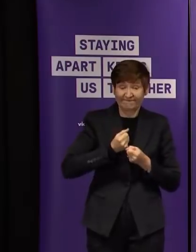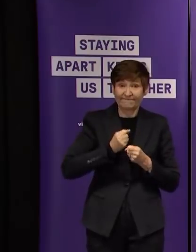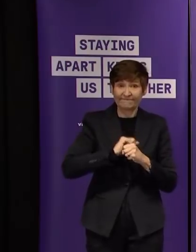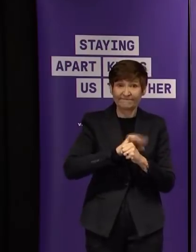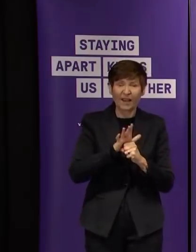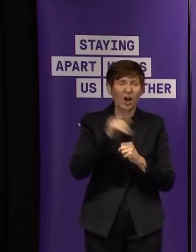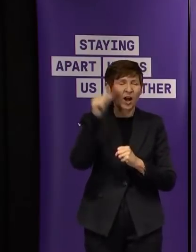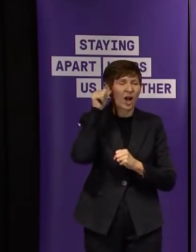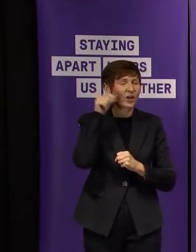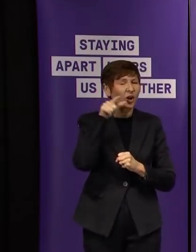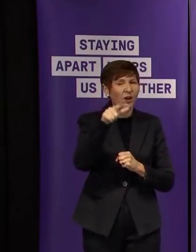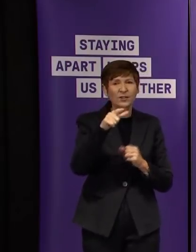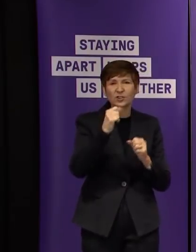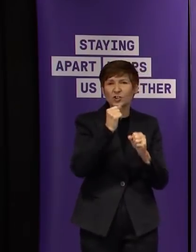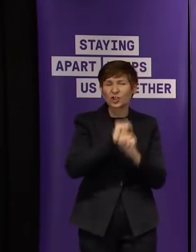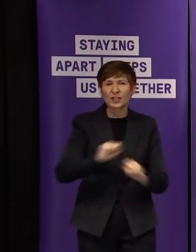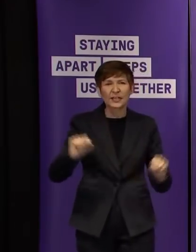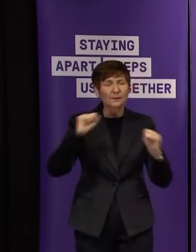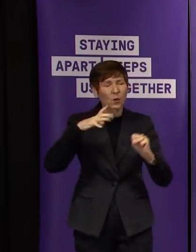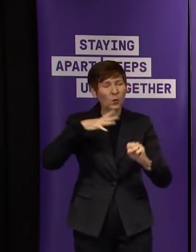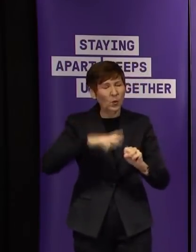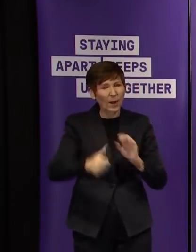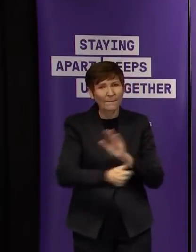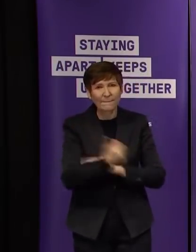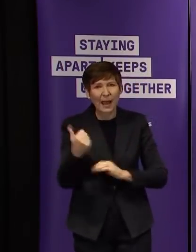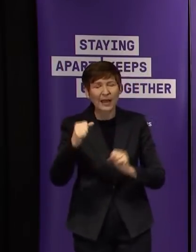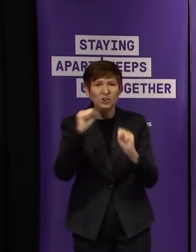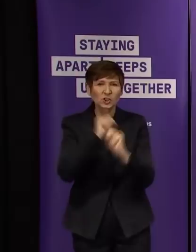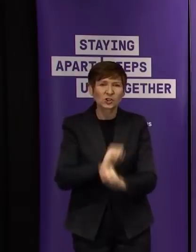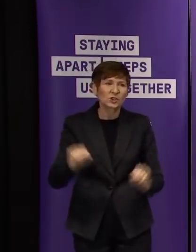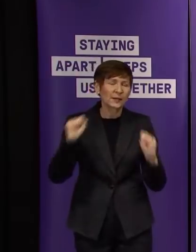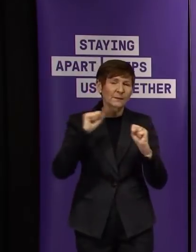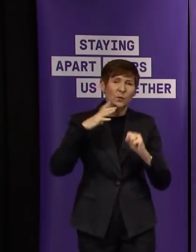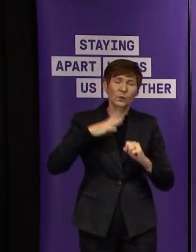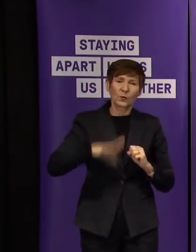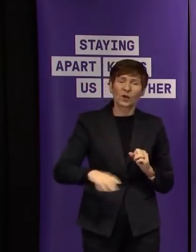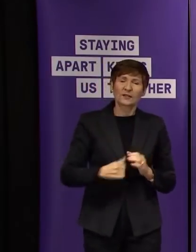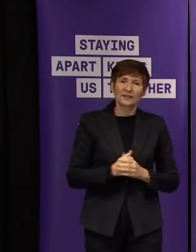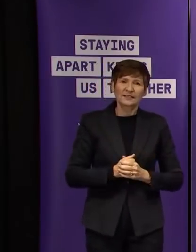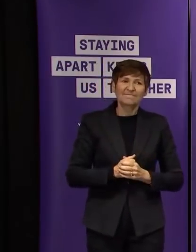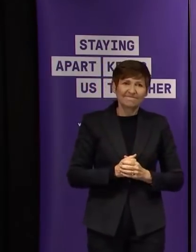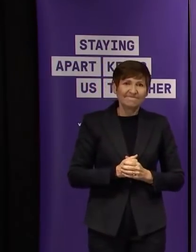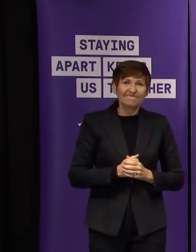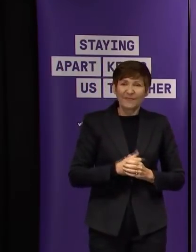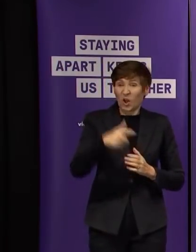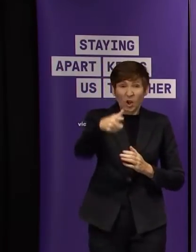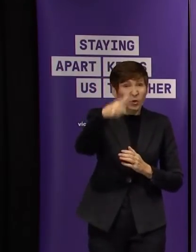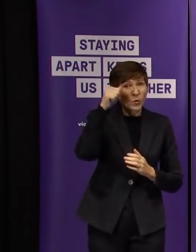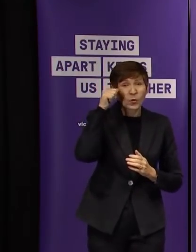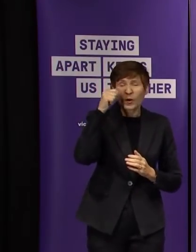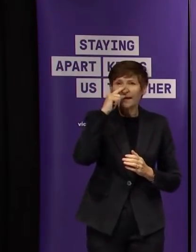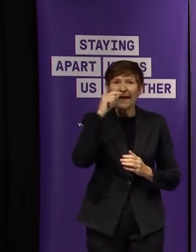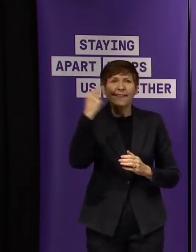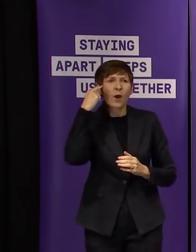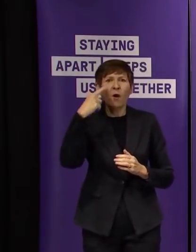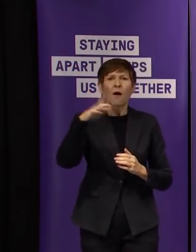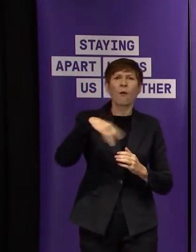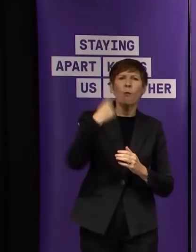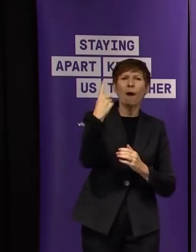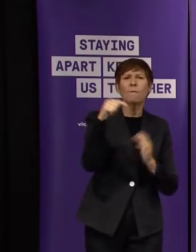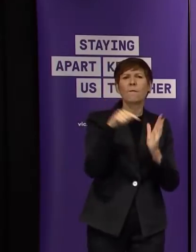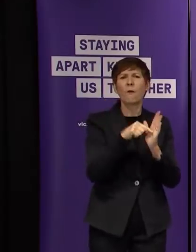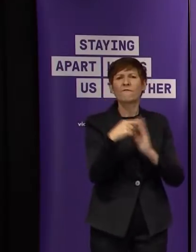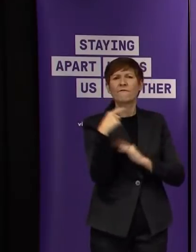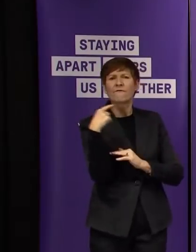other industry, and there are lots of mitigations that you can try and put in place in terms of density measures and cleaning and